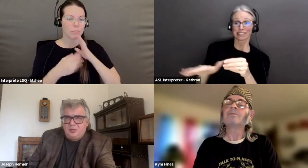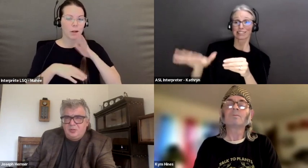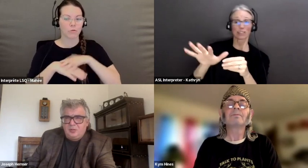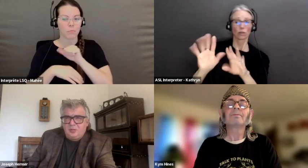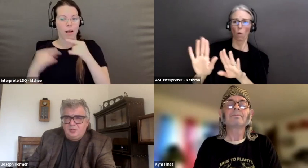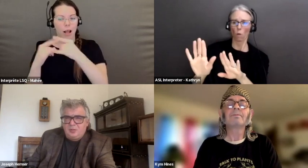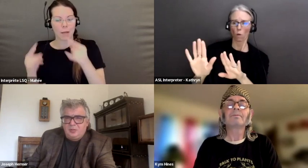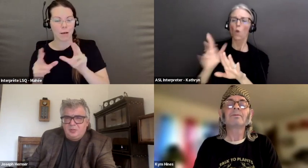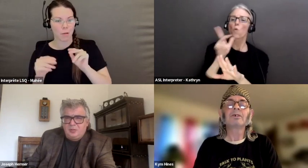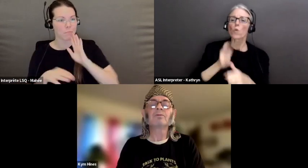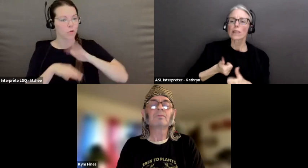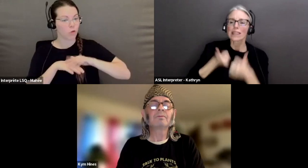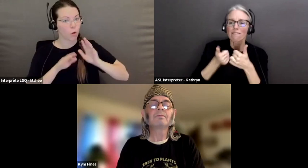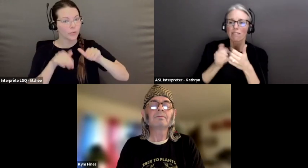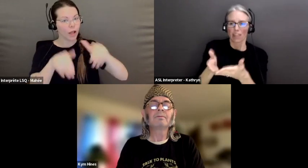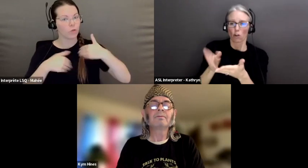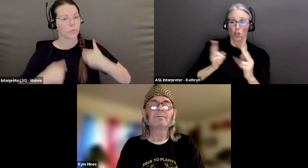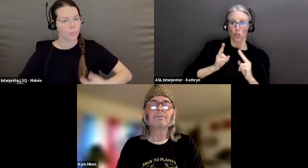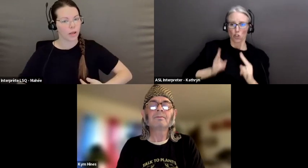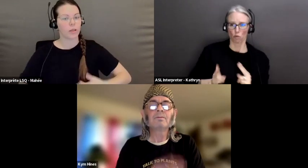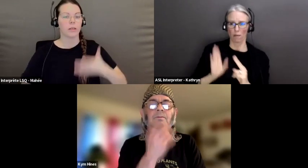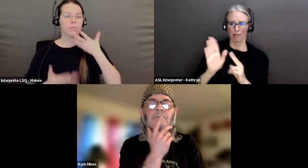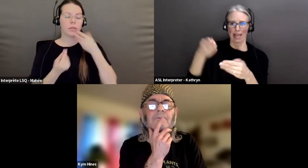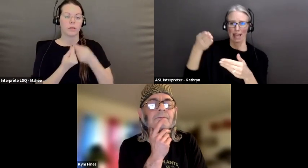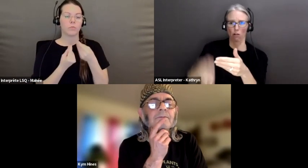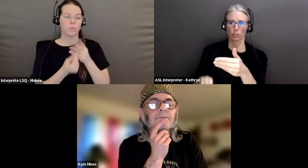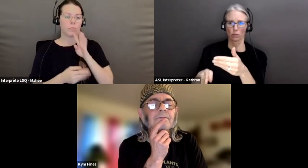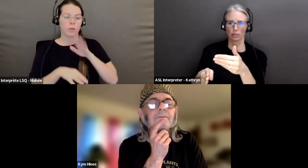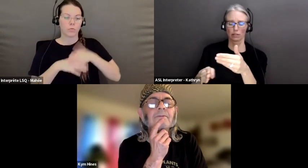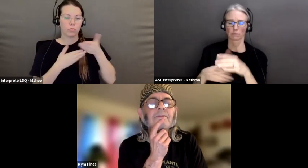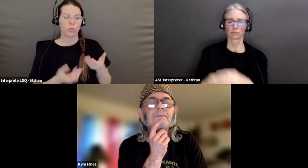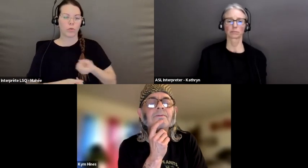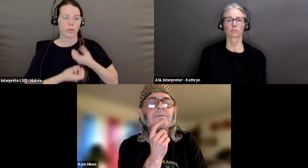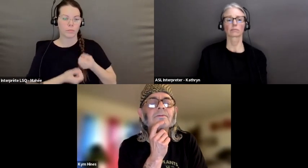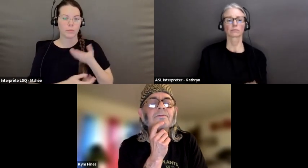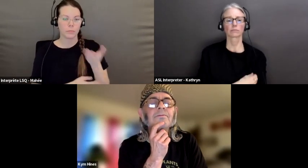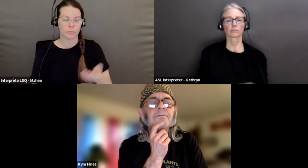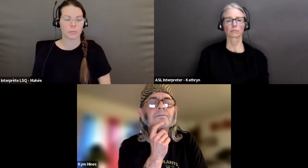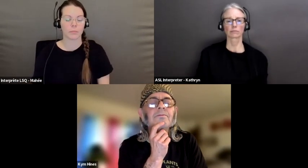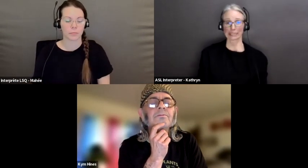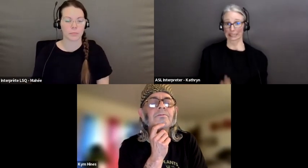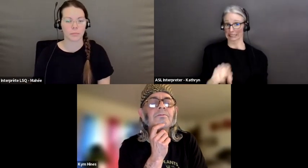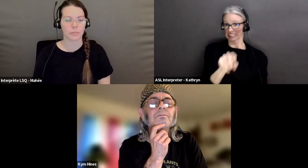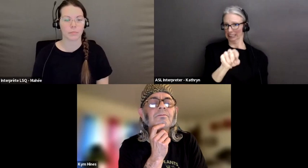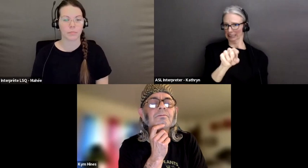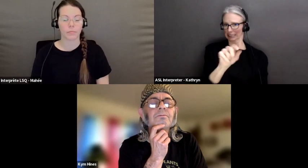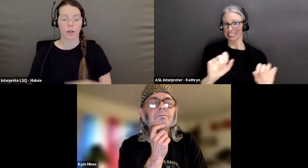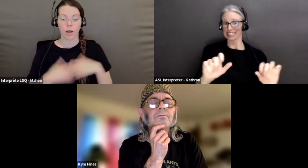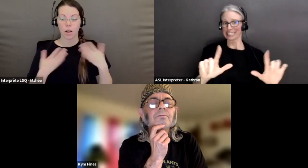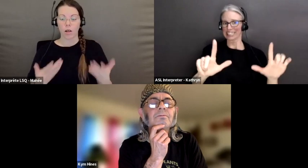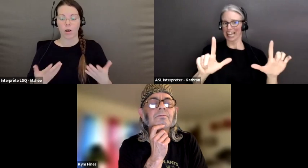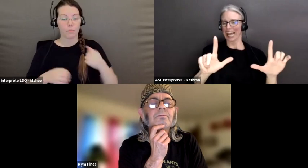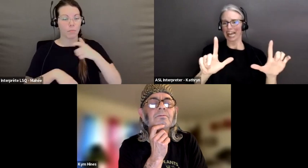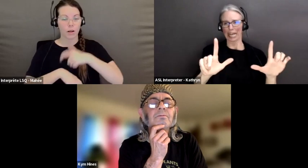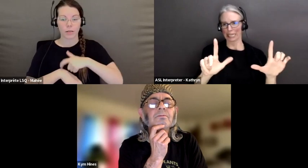as well. And we don't have time right now to address this slide that you see before you that's going to rapidly